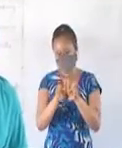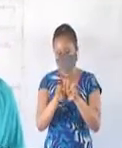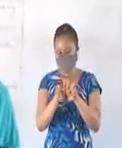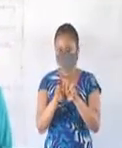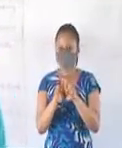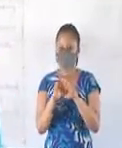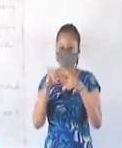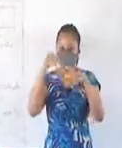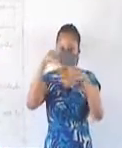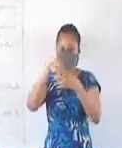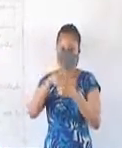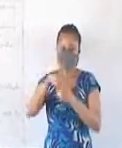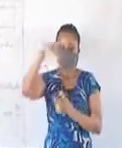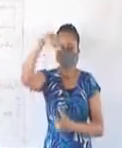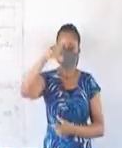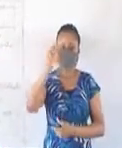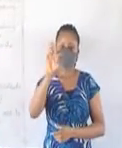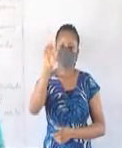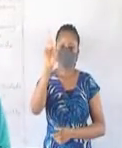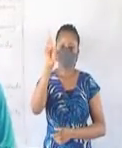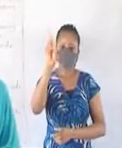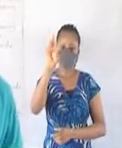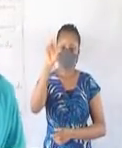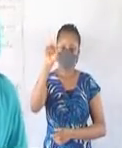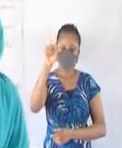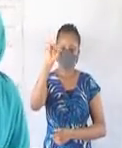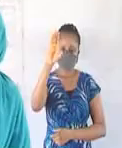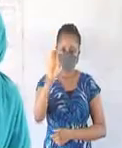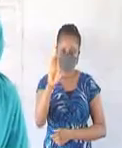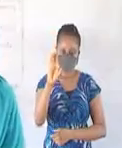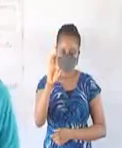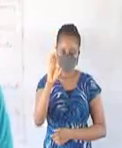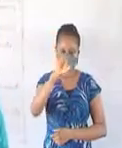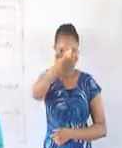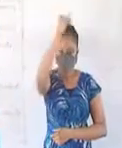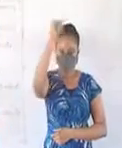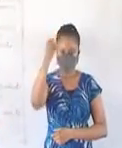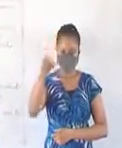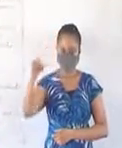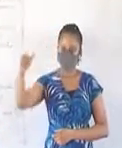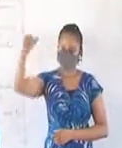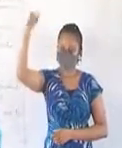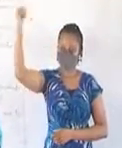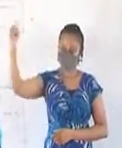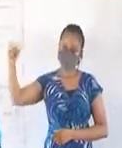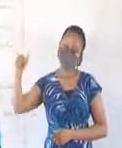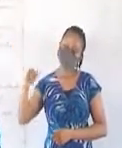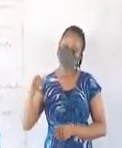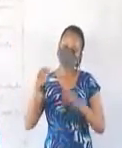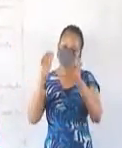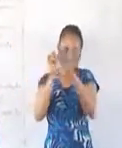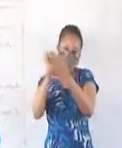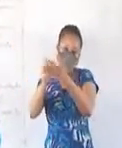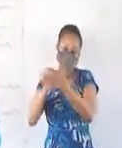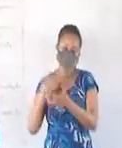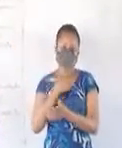quadratic graph. With the application of the graph, we were able to answer some related